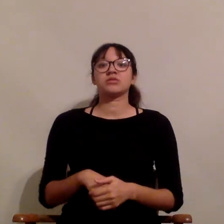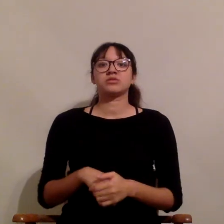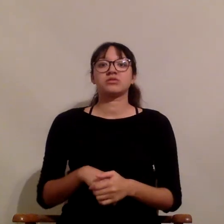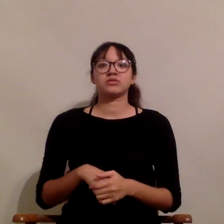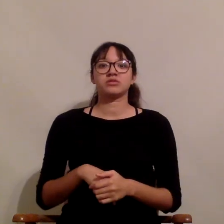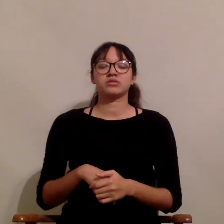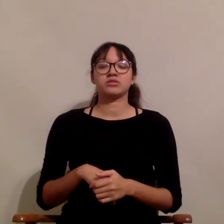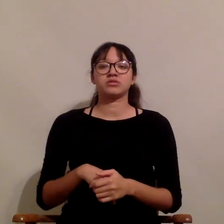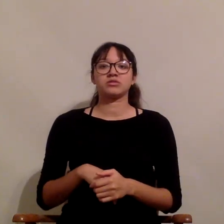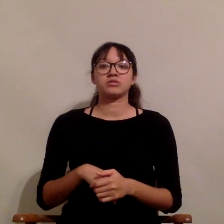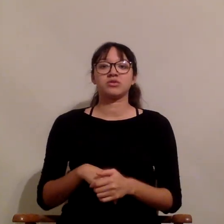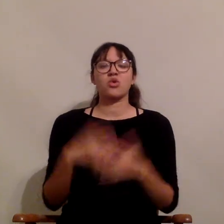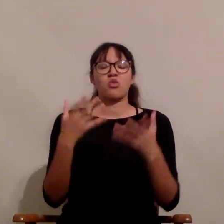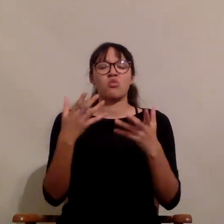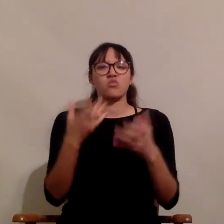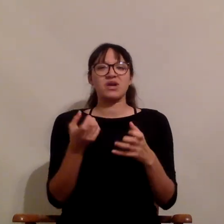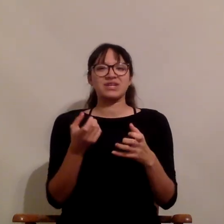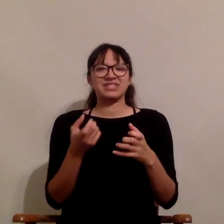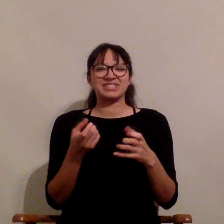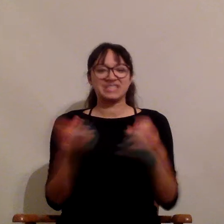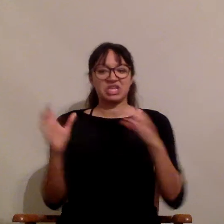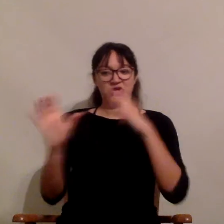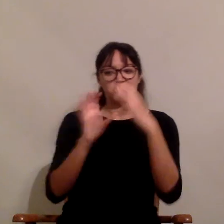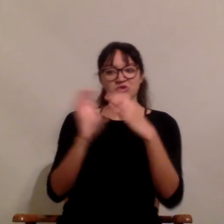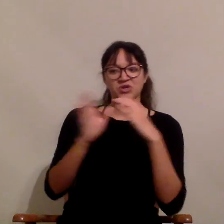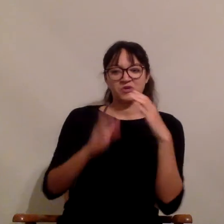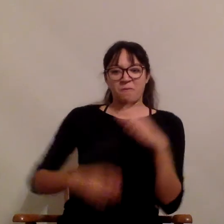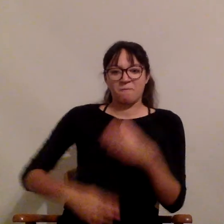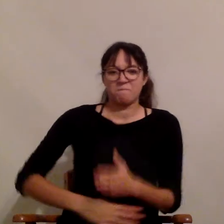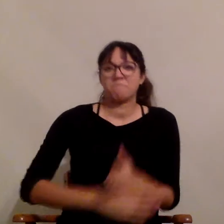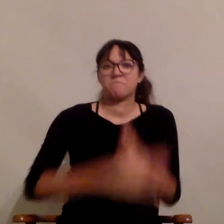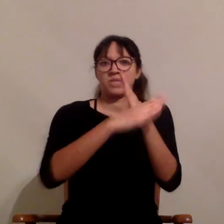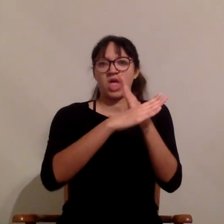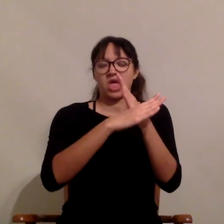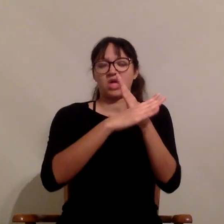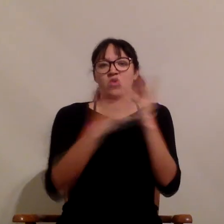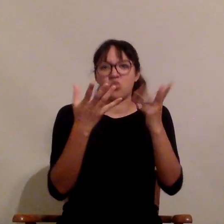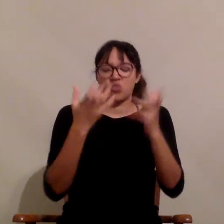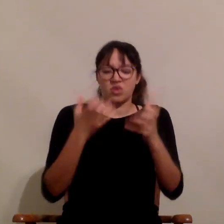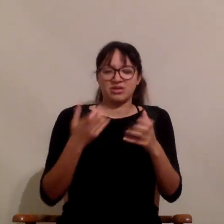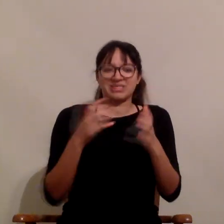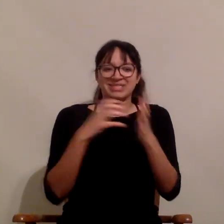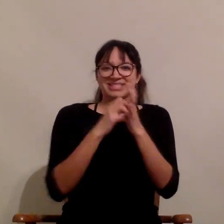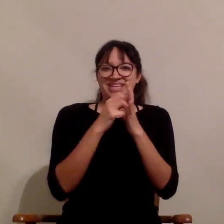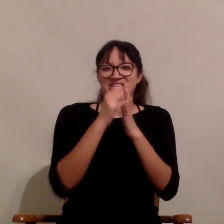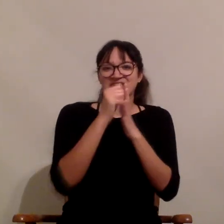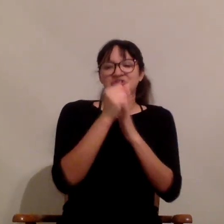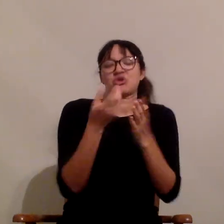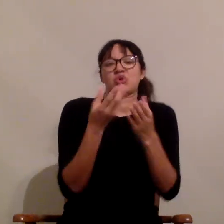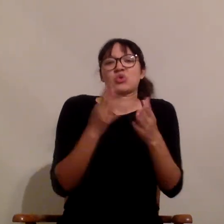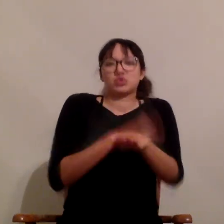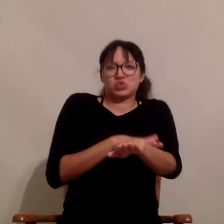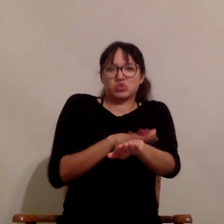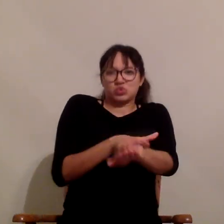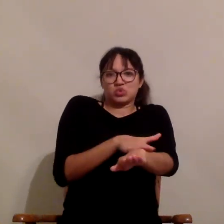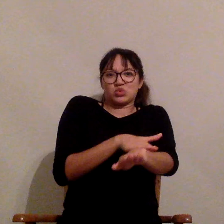this signaling pathway and see if we could slow down the spread of cancer, which we did in preclinical animal models.